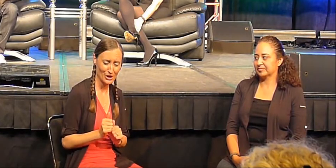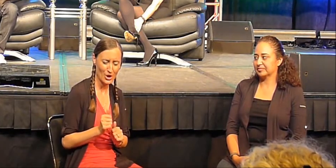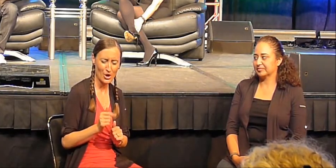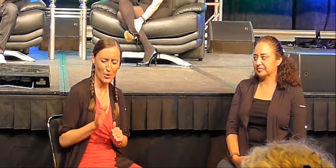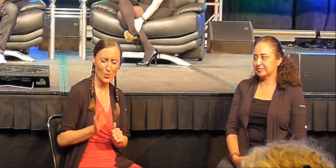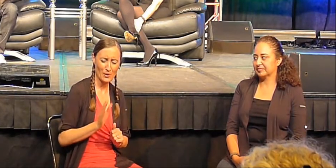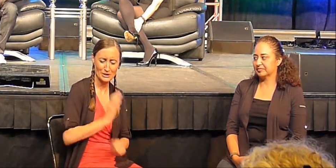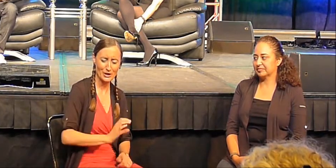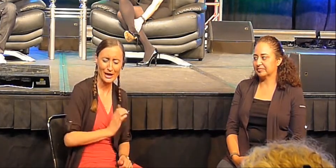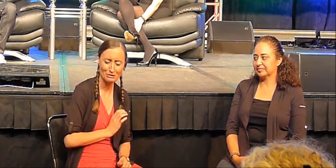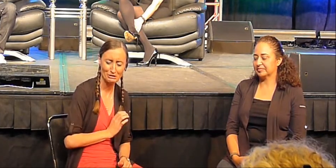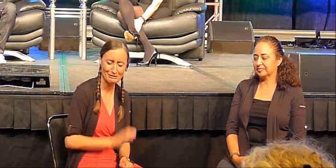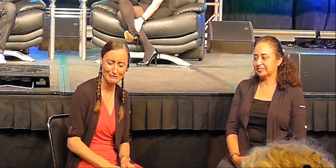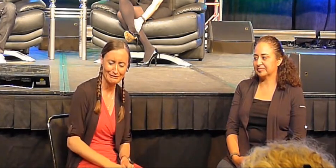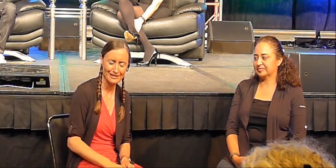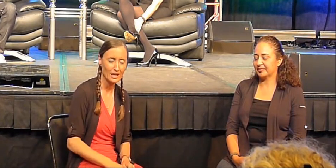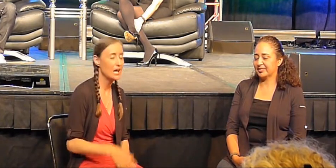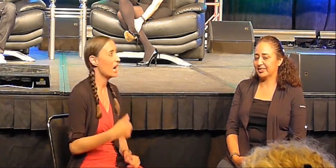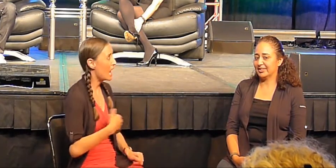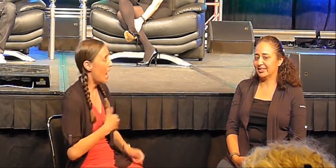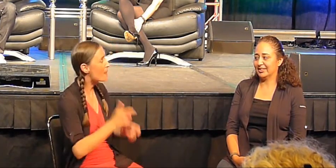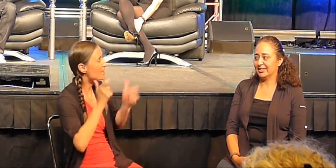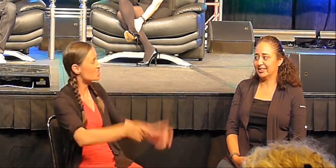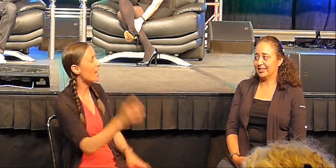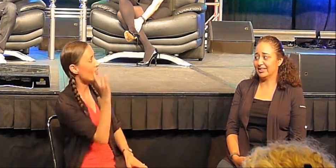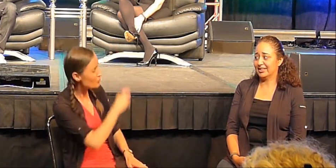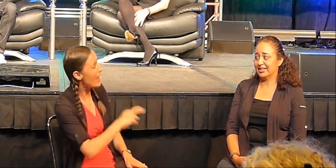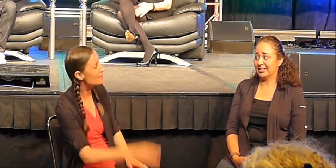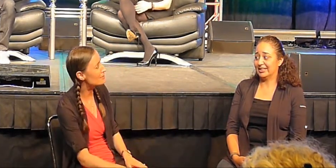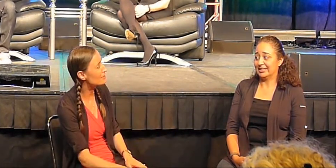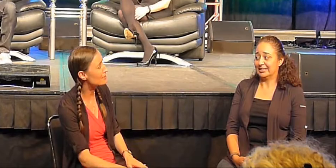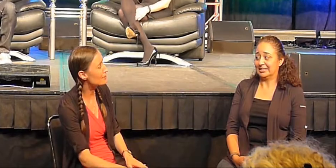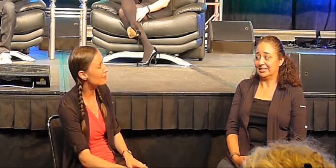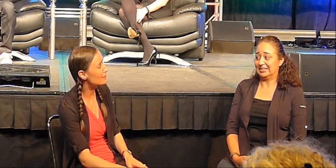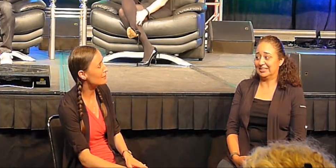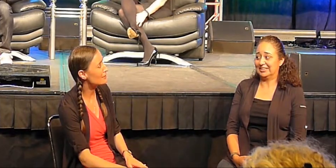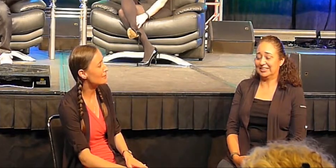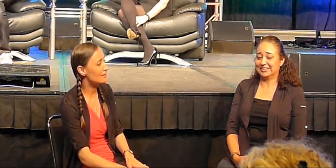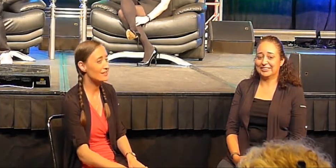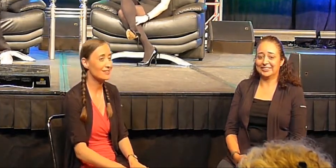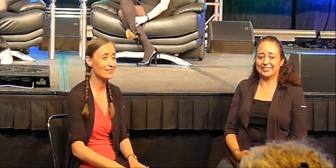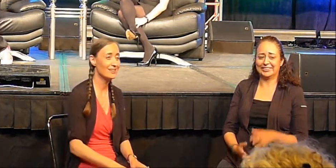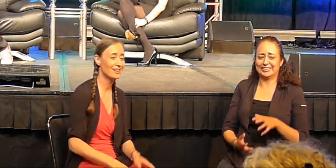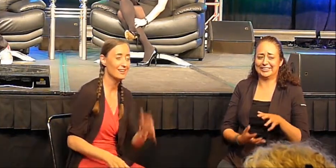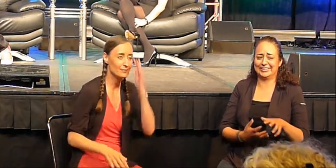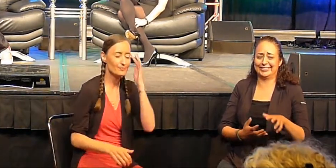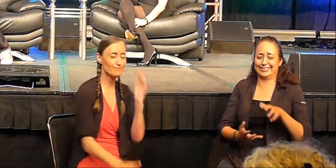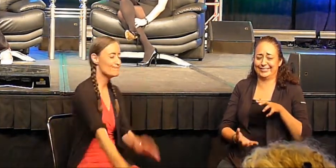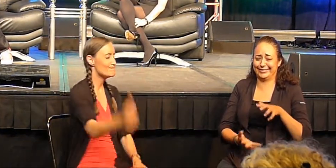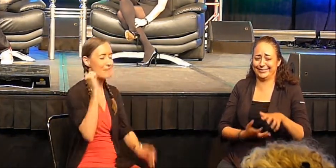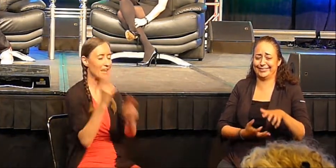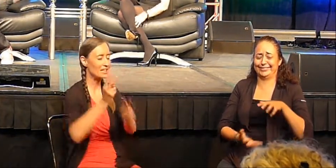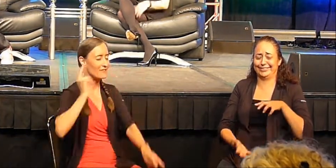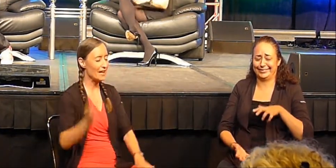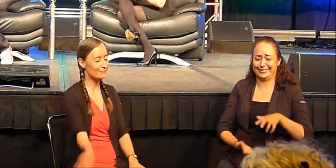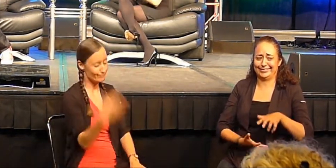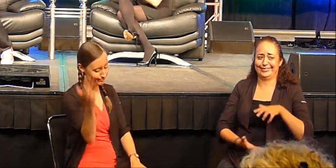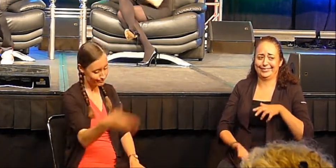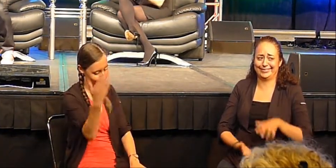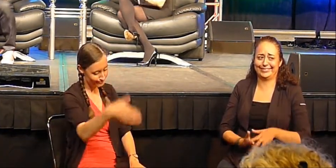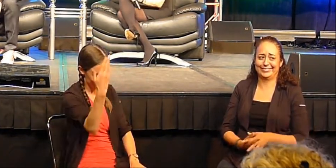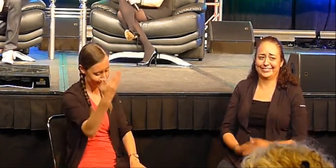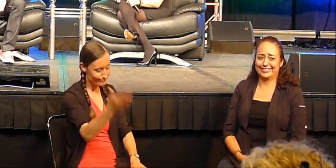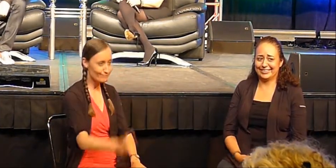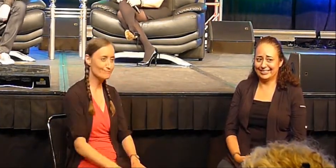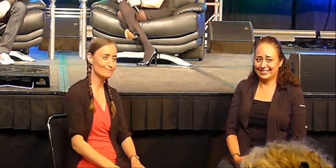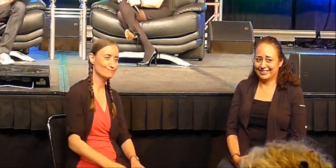are you playing? He says, I'm playing a giant rat. He says, in the back of the van for you, back of the van, come